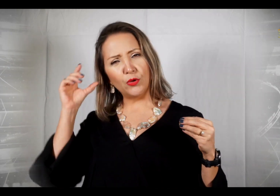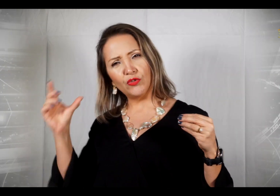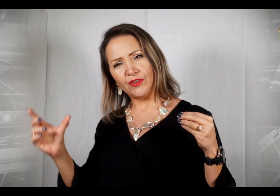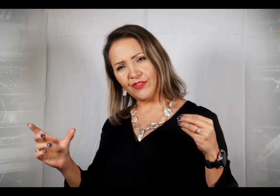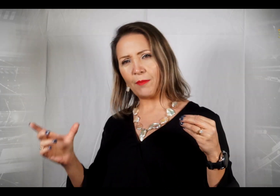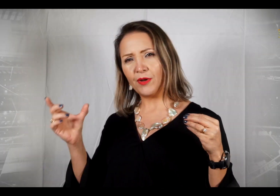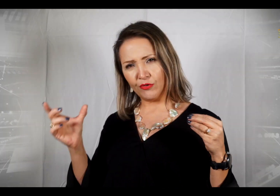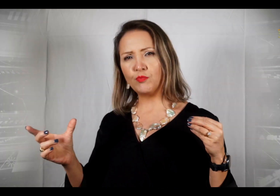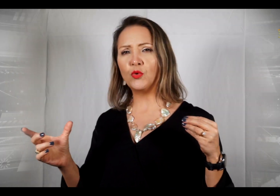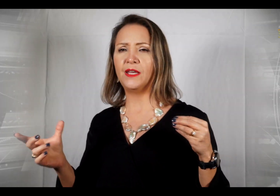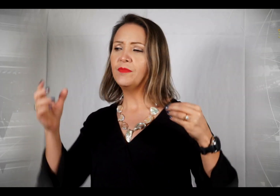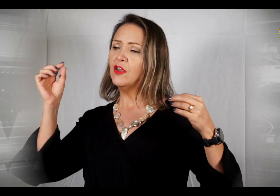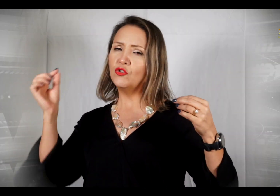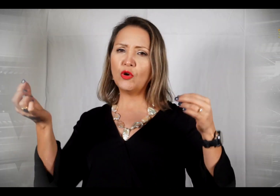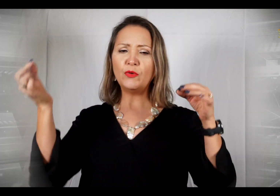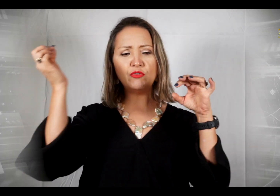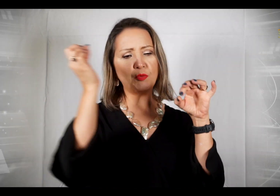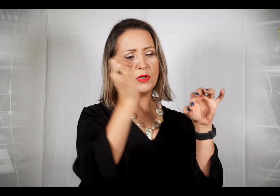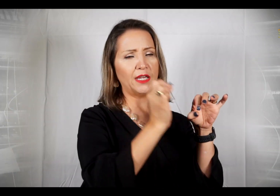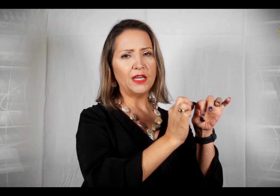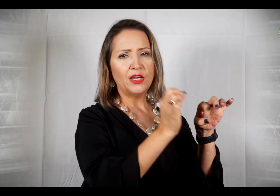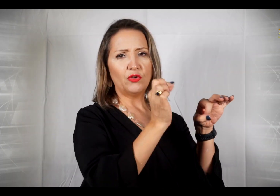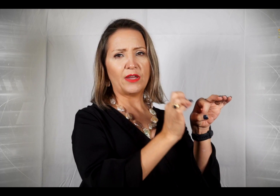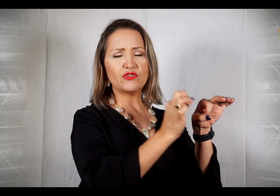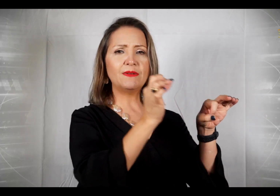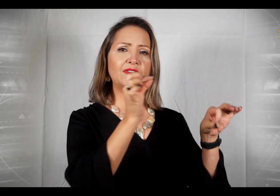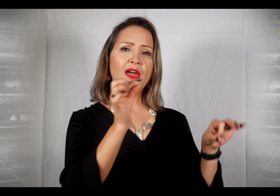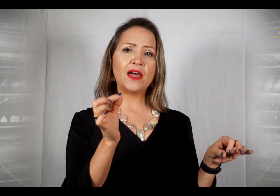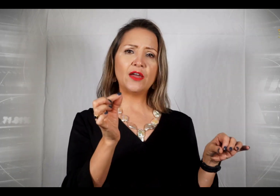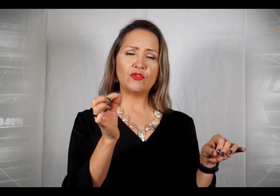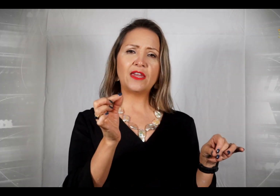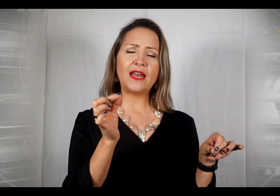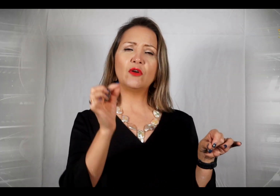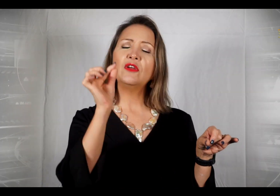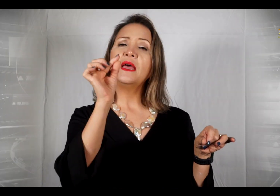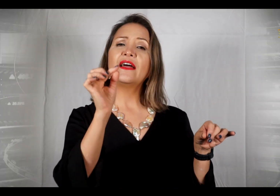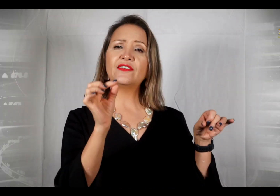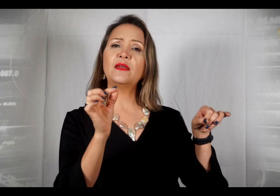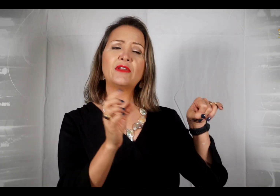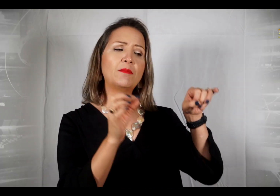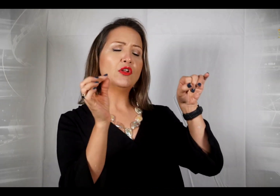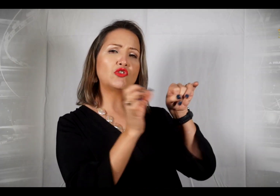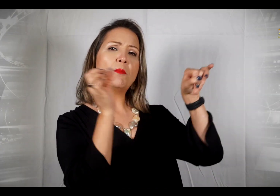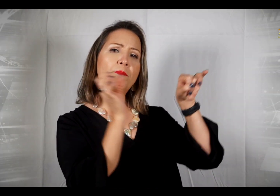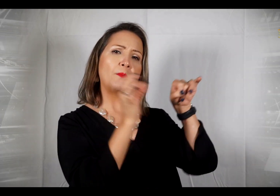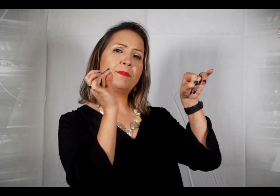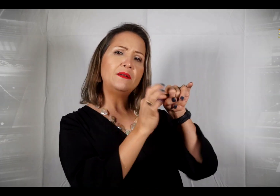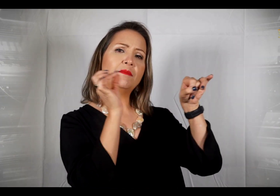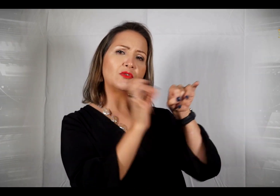a separate spoolie. So you go with your spoolie, you get your mascara, you take it out. At the same time, don't pump it, because when